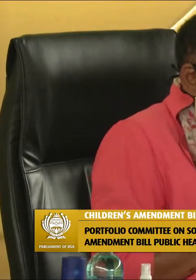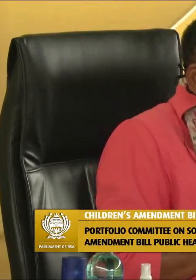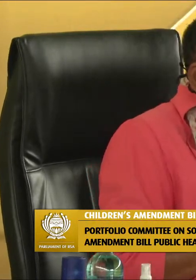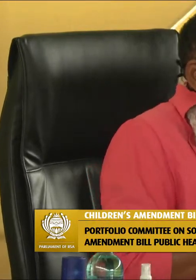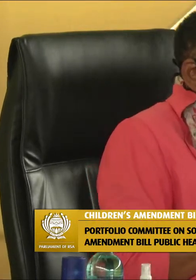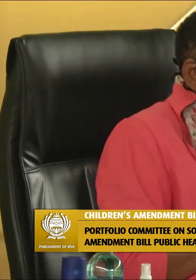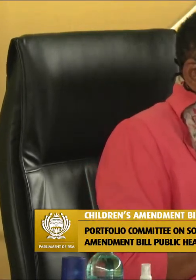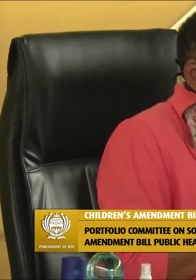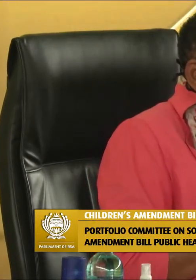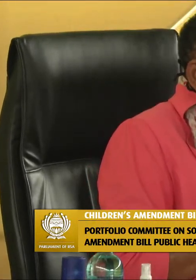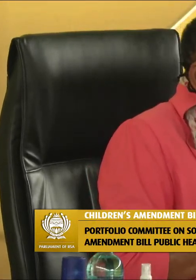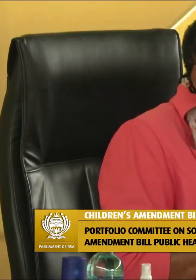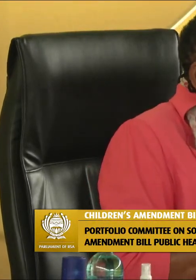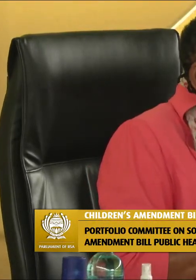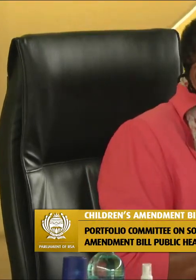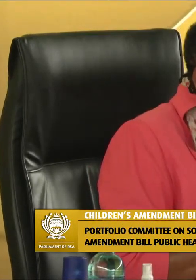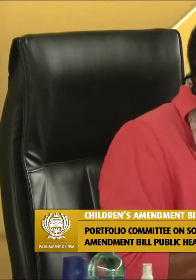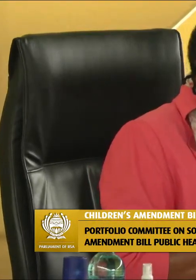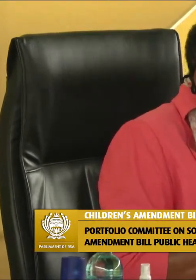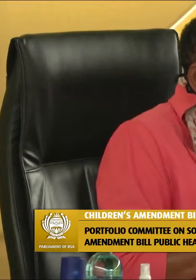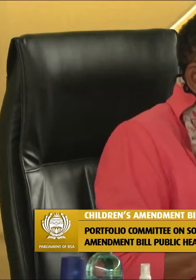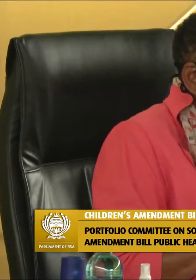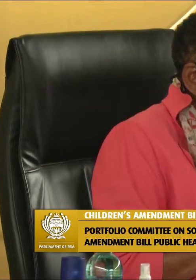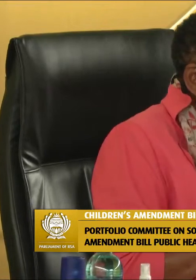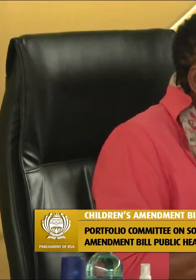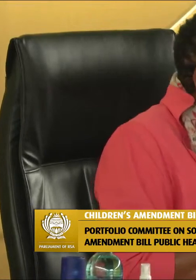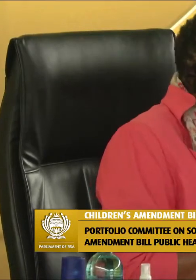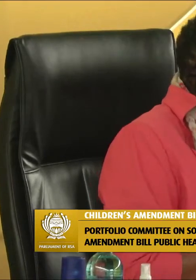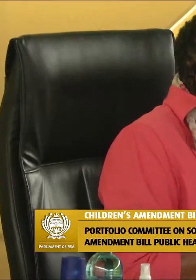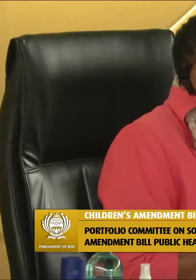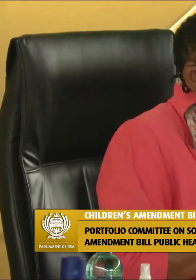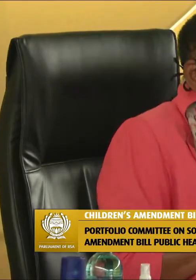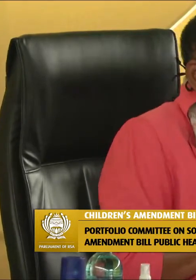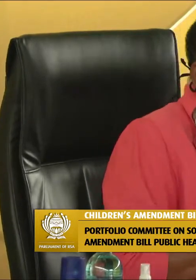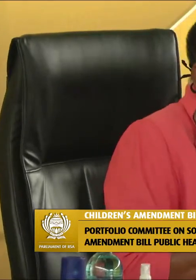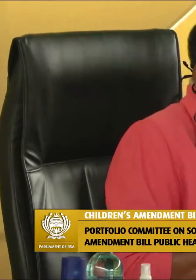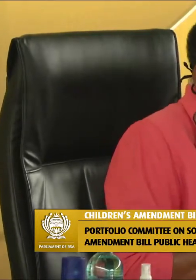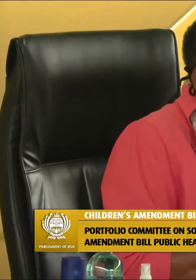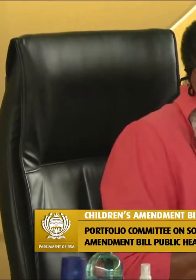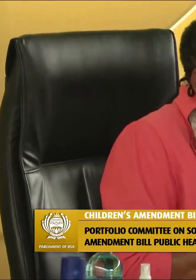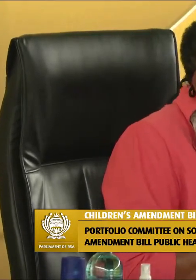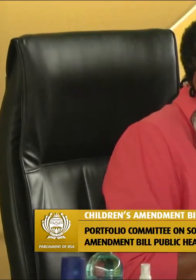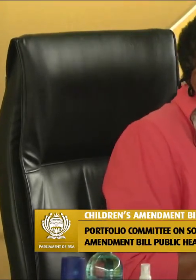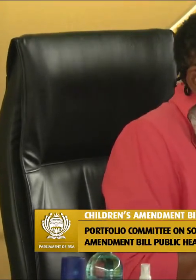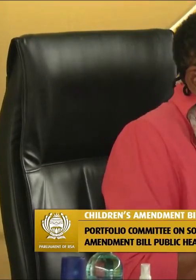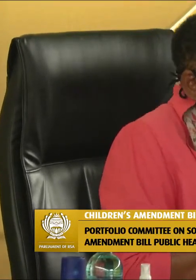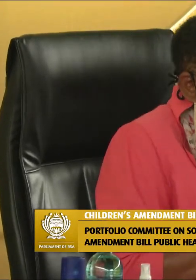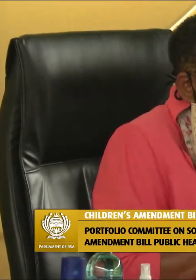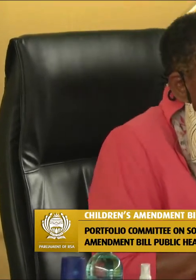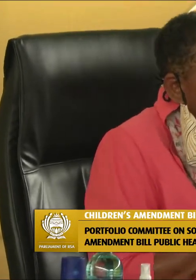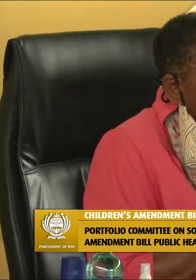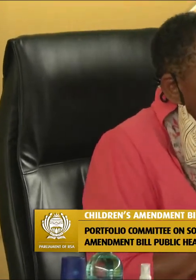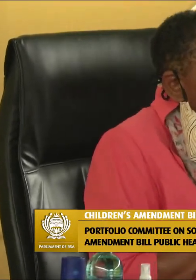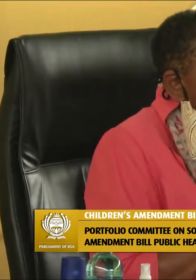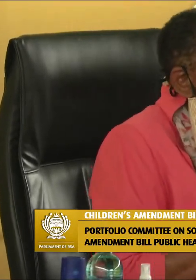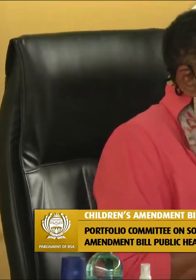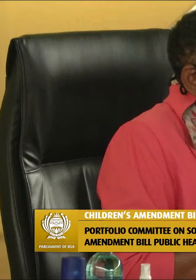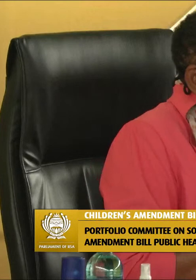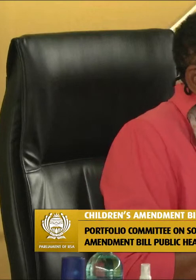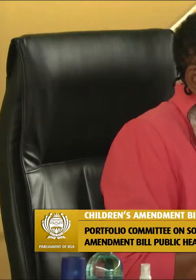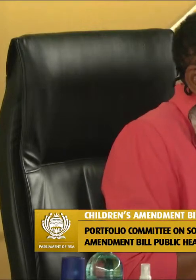kuma province amanye nabo bakwazi unjoina because mangani igajana nje labantu abahlala